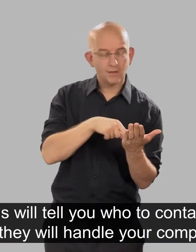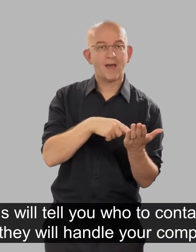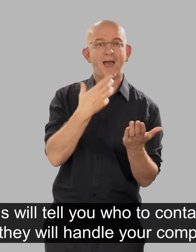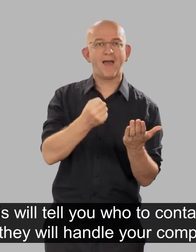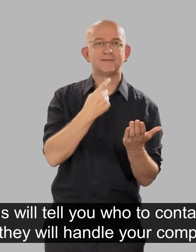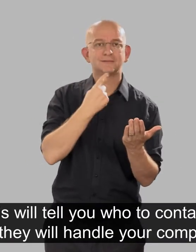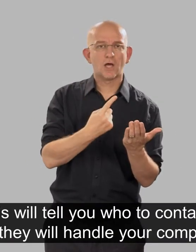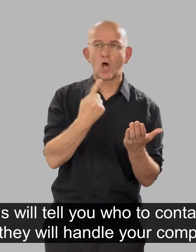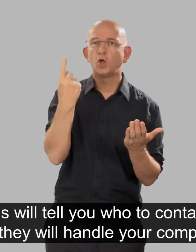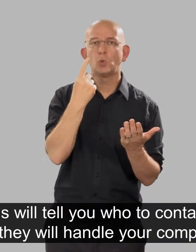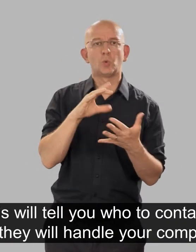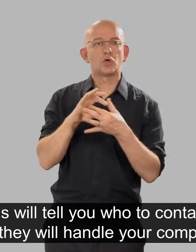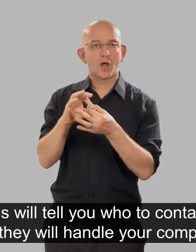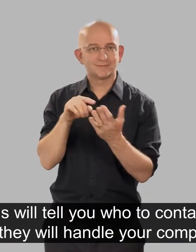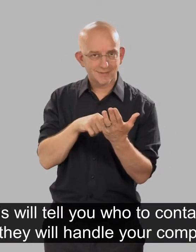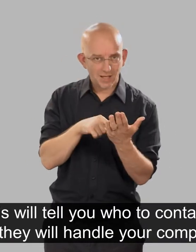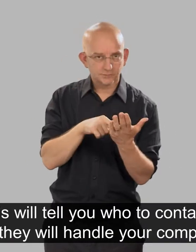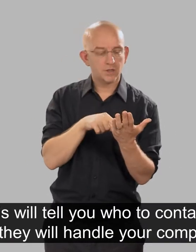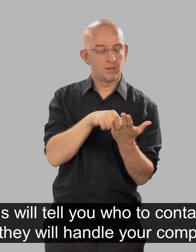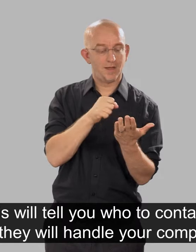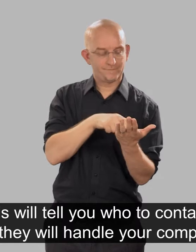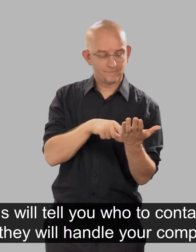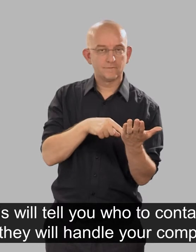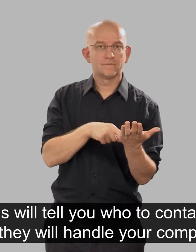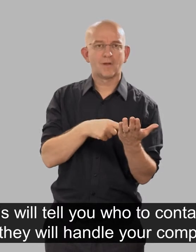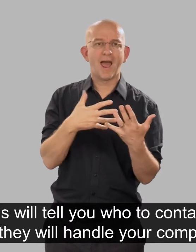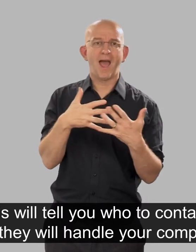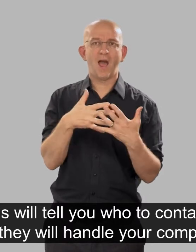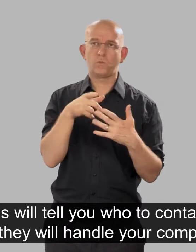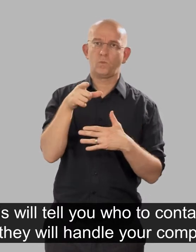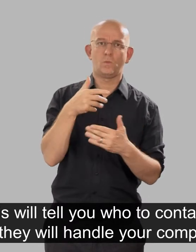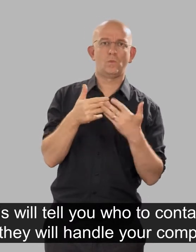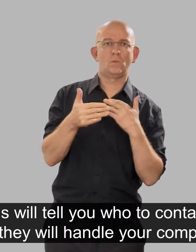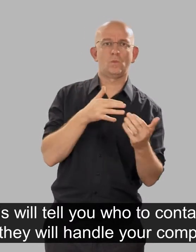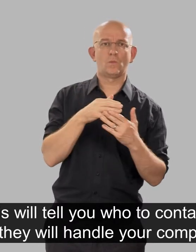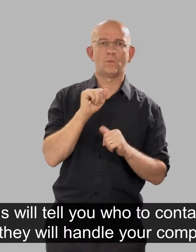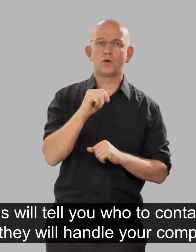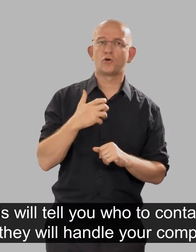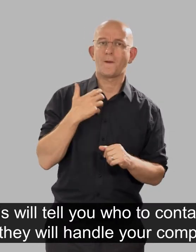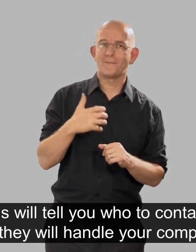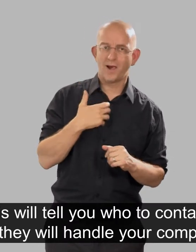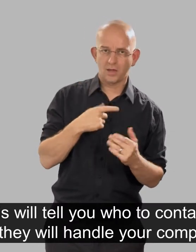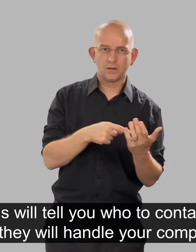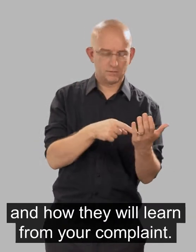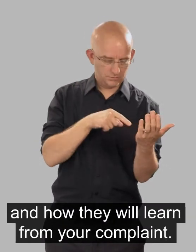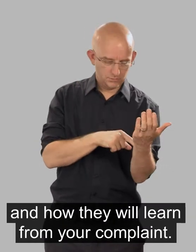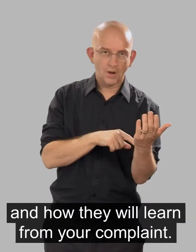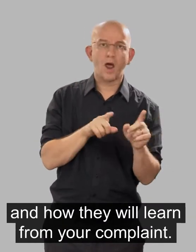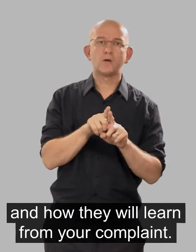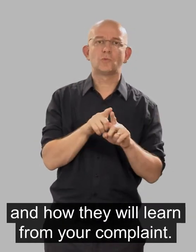This will tell you who to contact, how they will handle your complaint, and how they